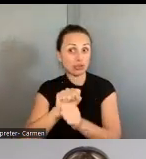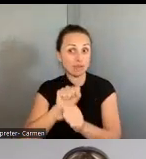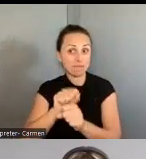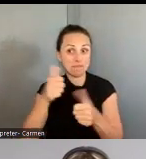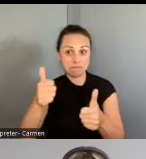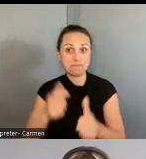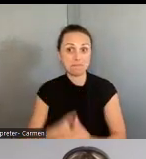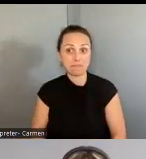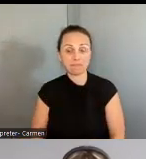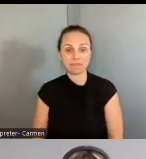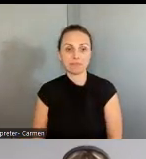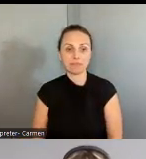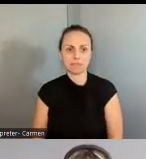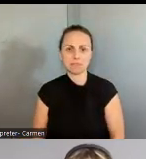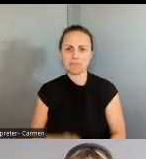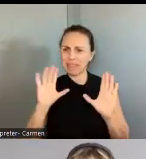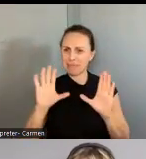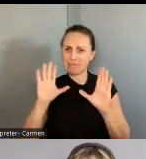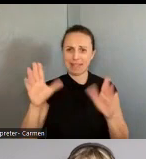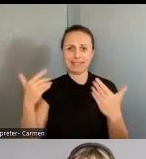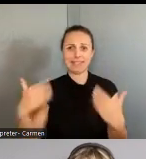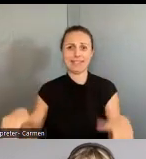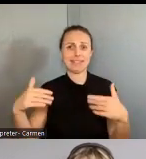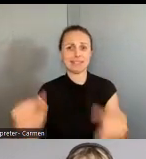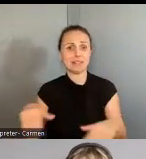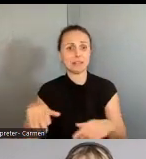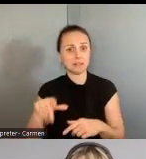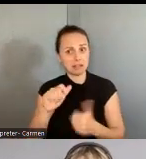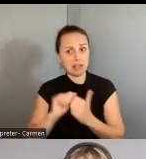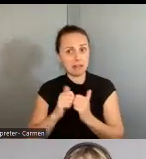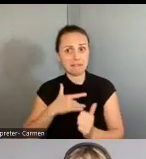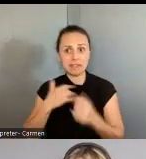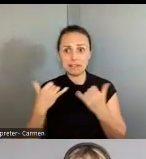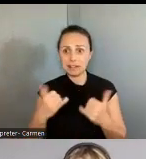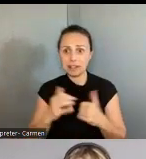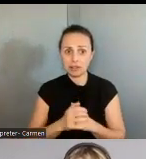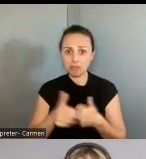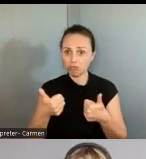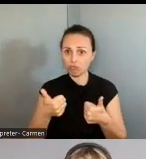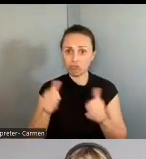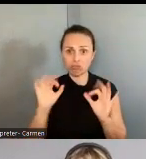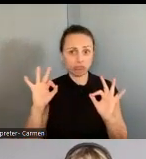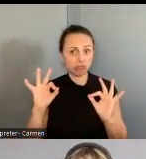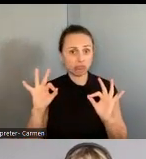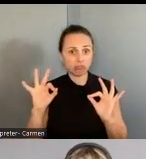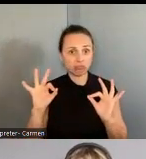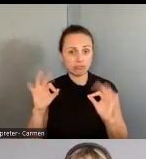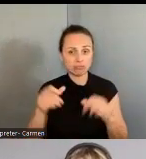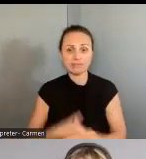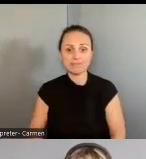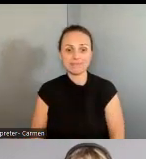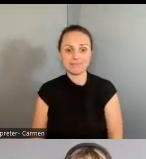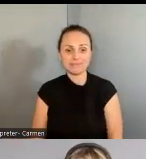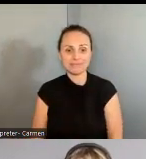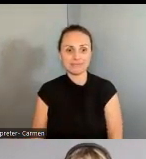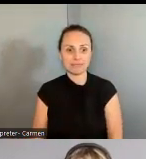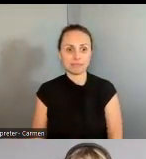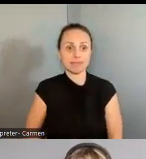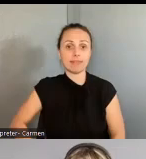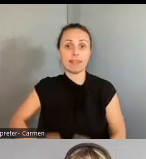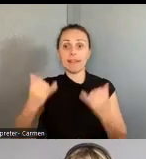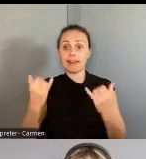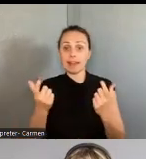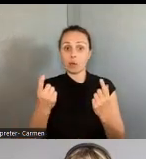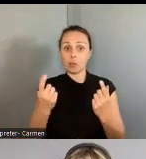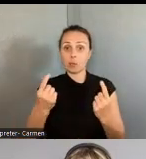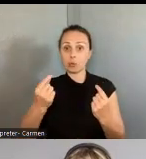everyone. That was amazing. How's everyone feeling right now? Thumbs up? Good. Now I want everyone to take